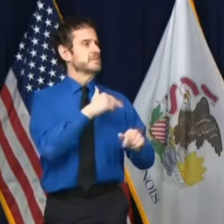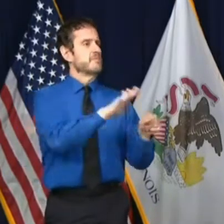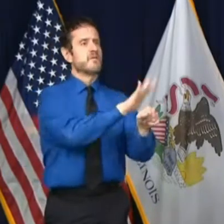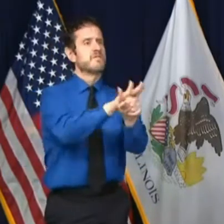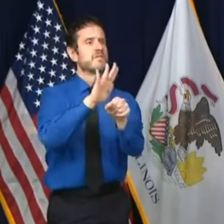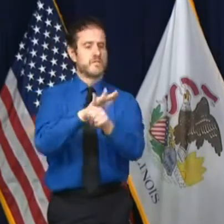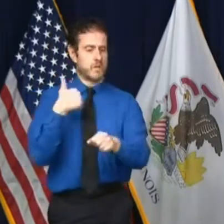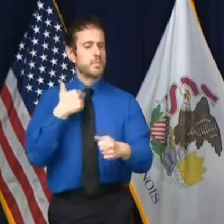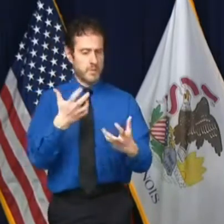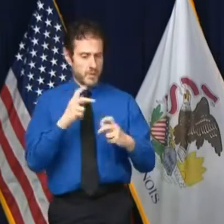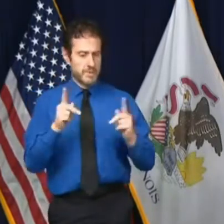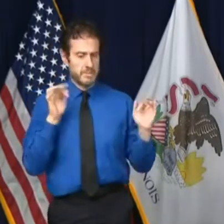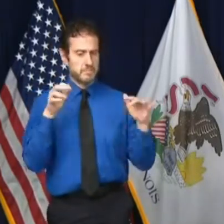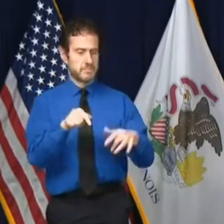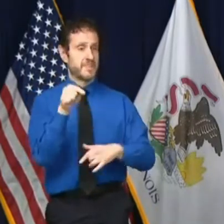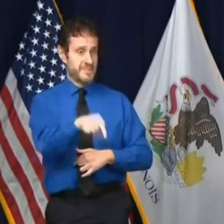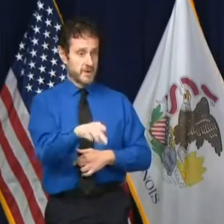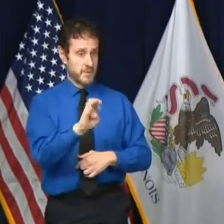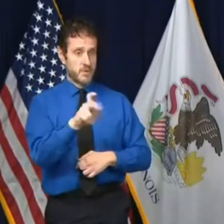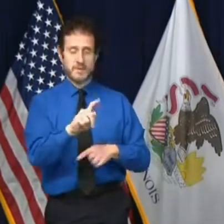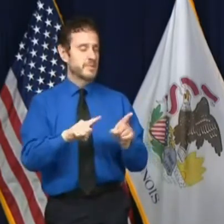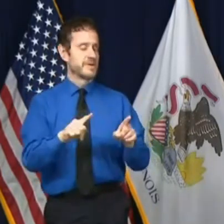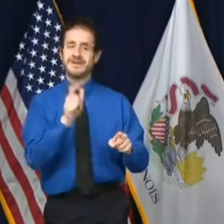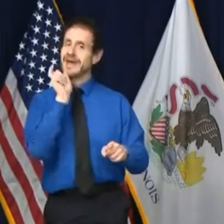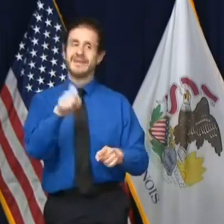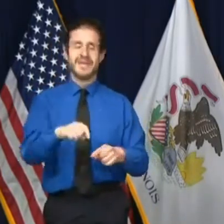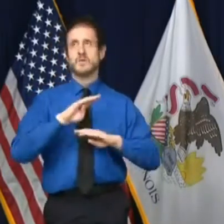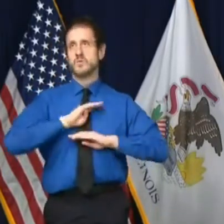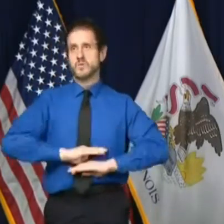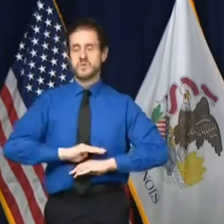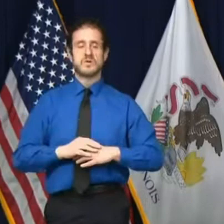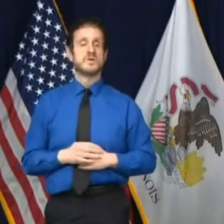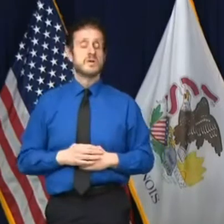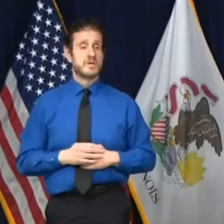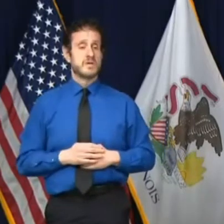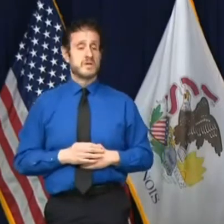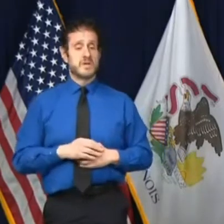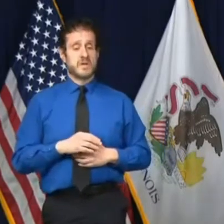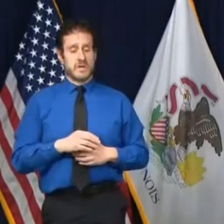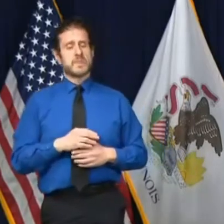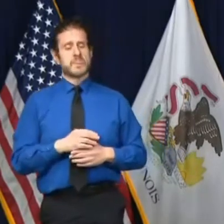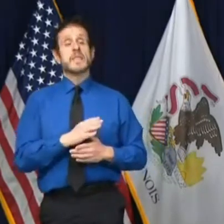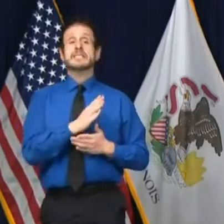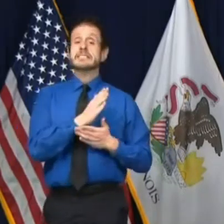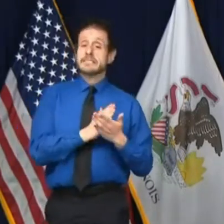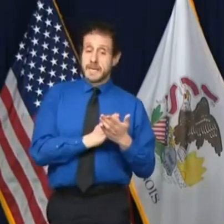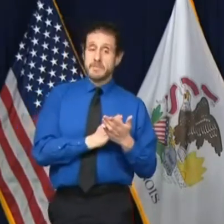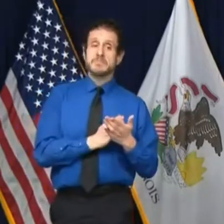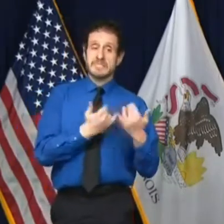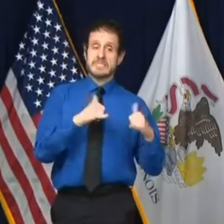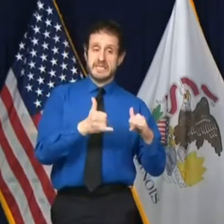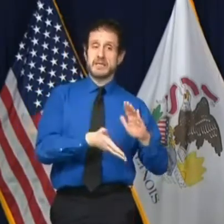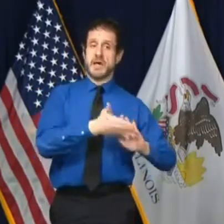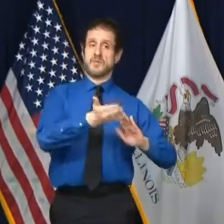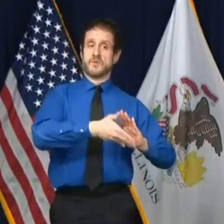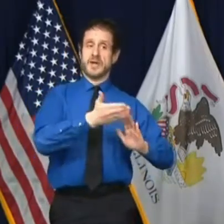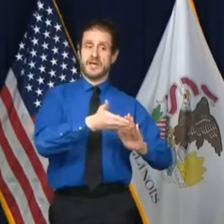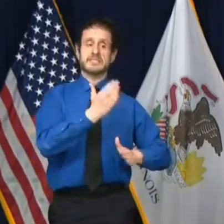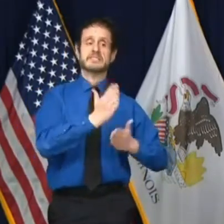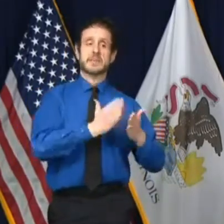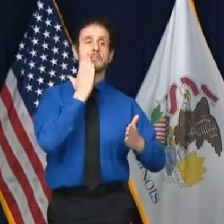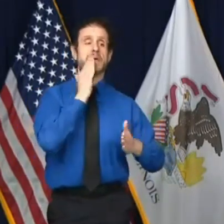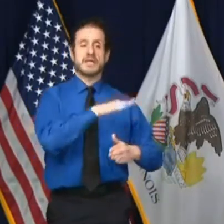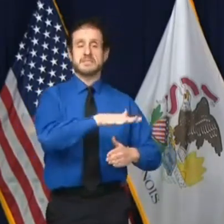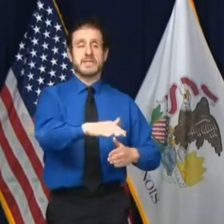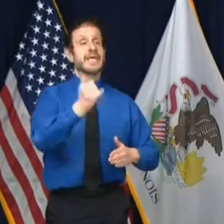So when will it be deconstructed? Well, we're obviously keeping a portion of it live and working in the event